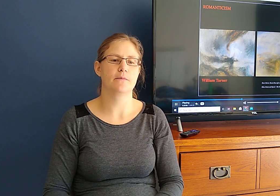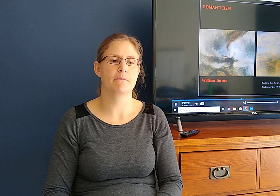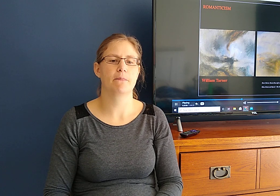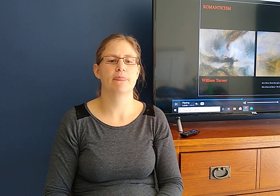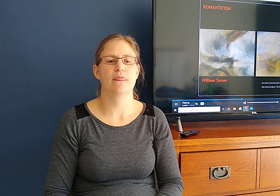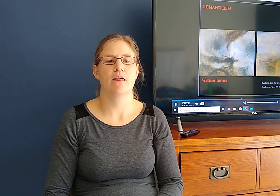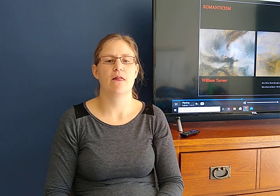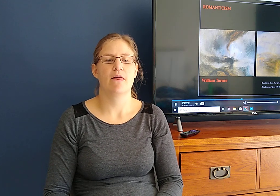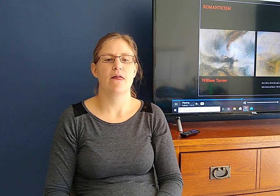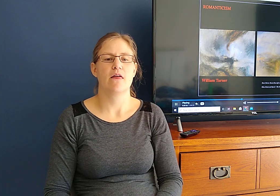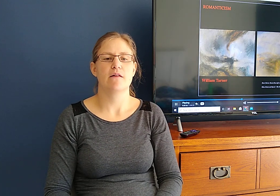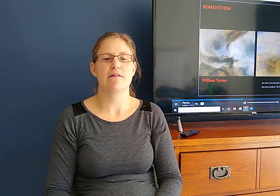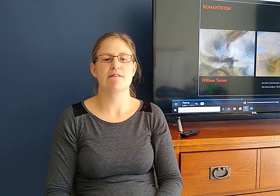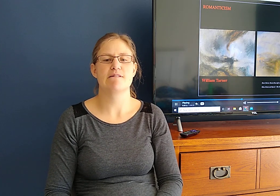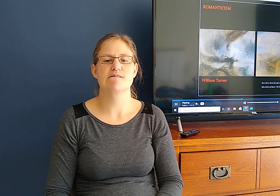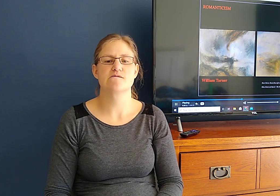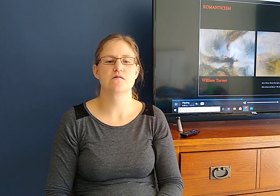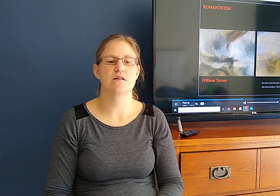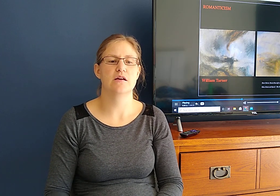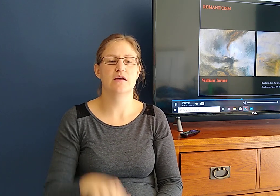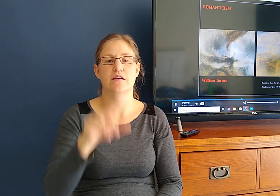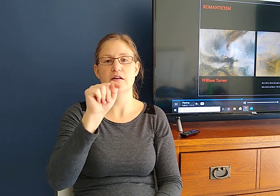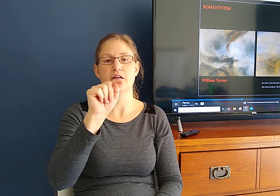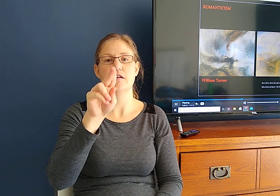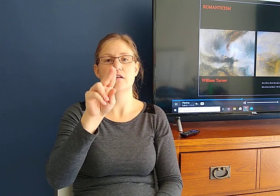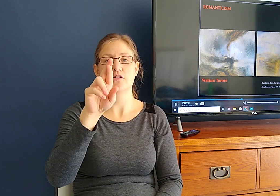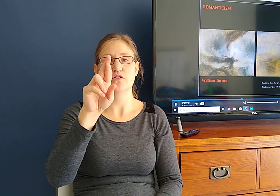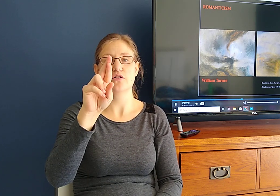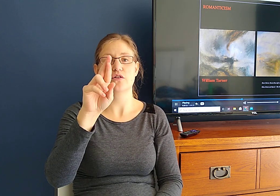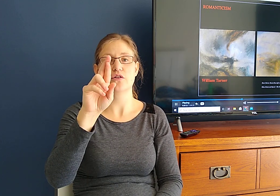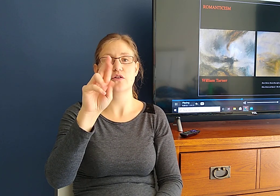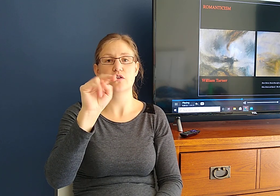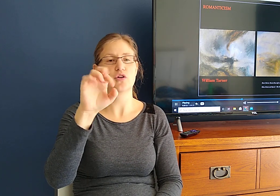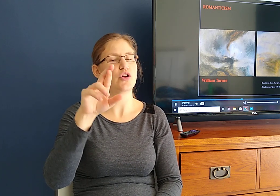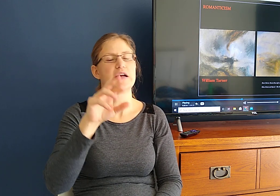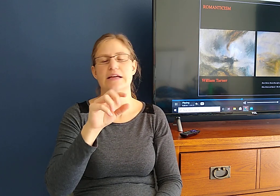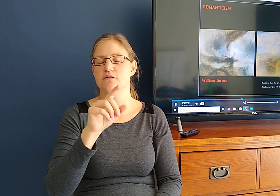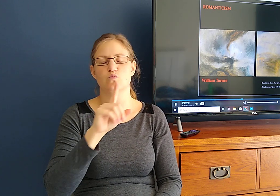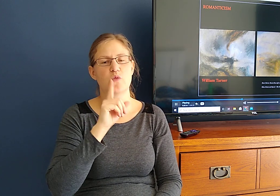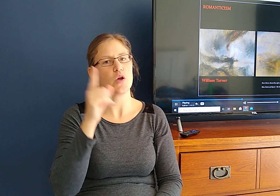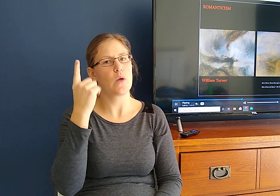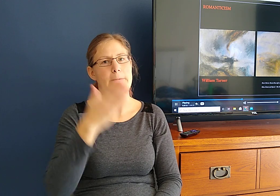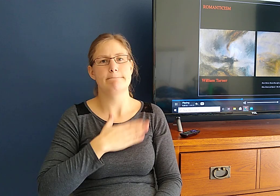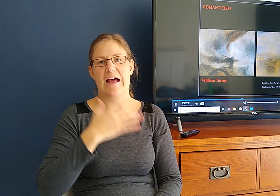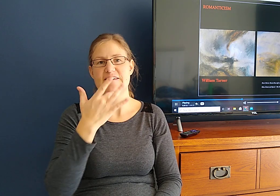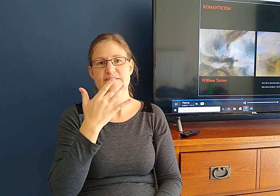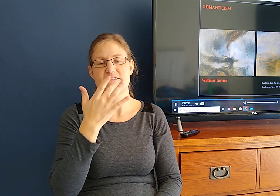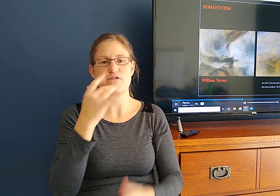And Turner's definitely one of my favorite artists. You'll notice how he blends the